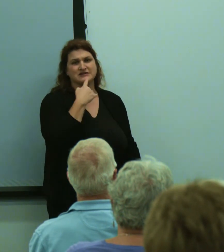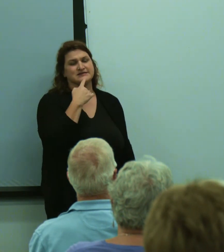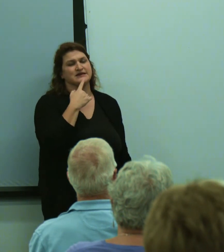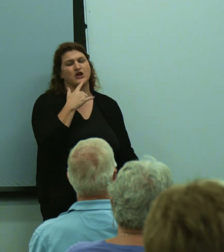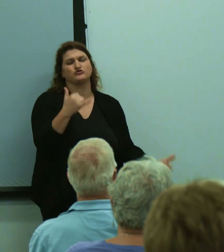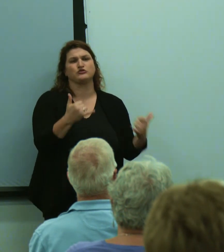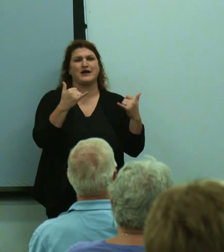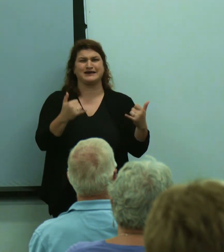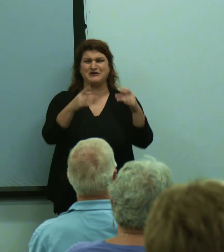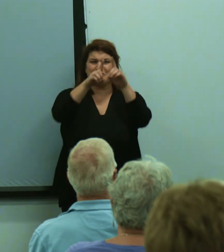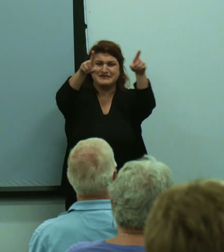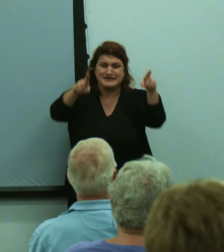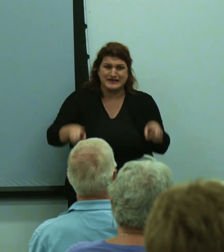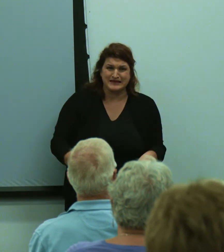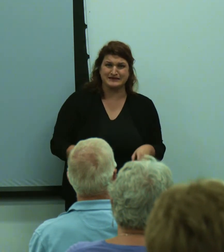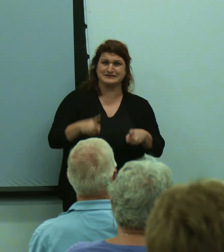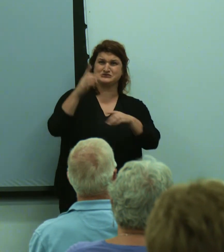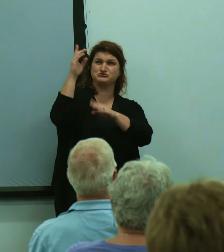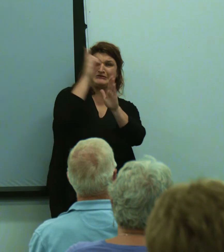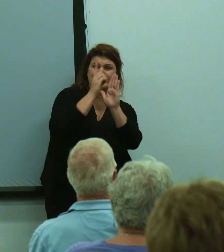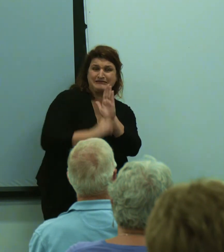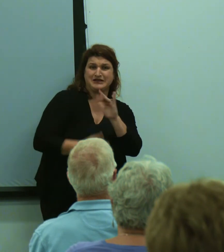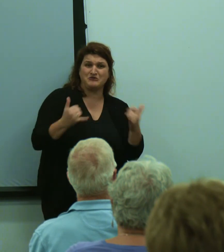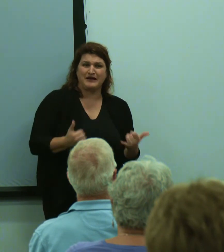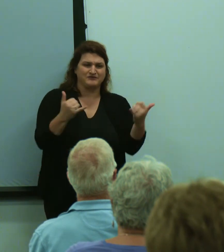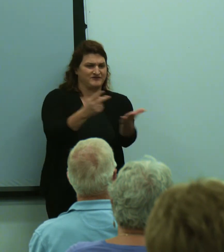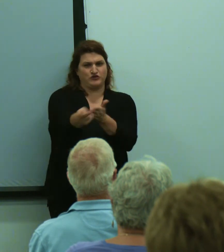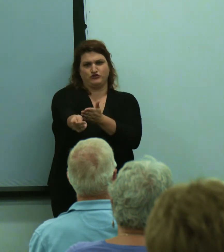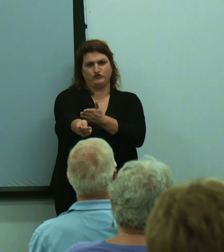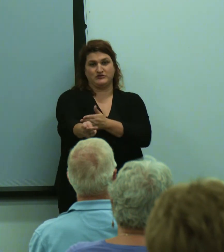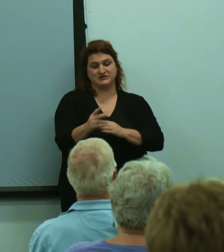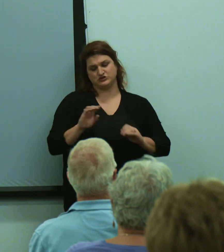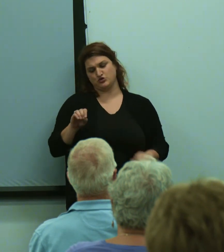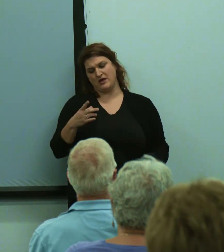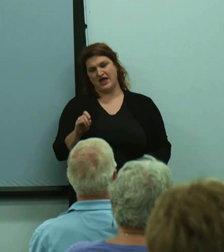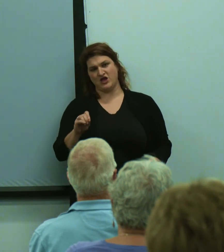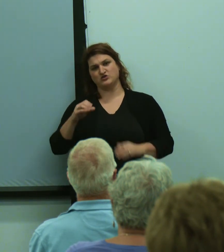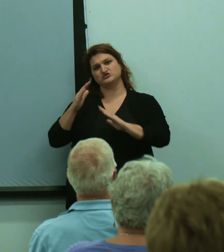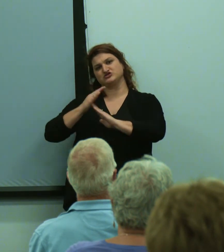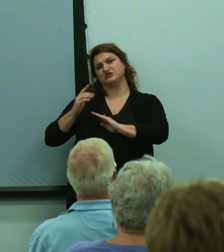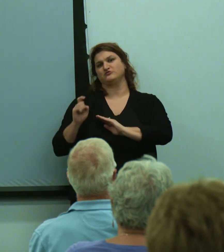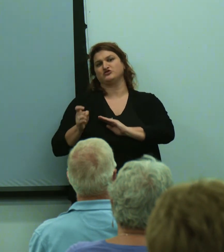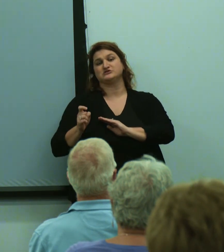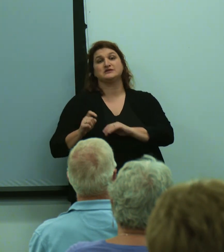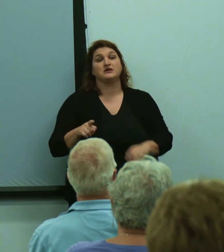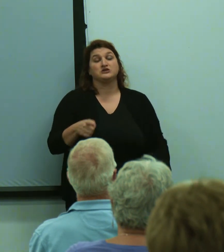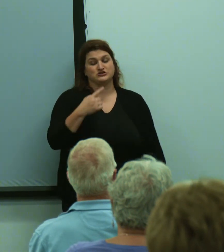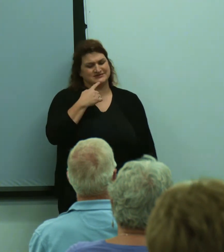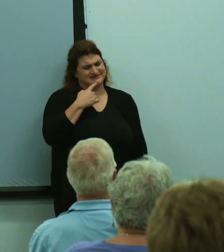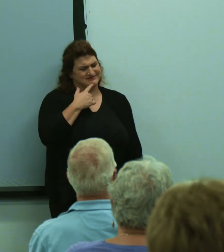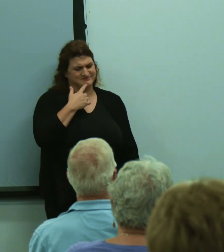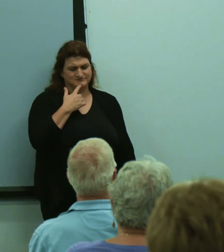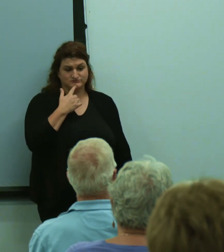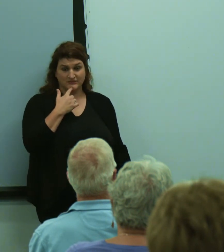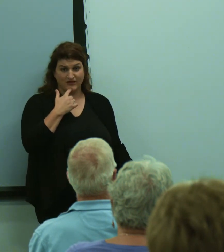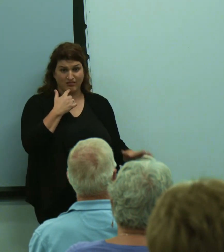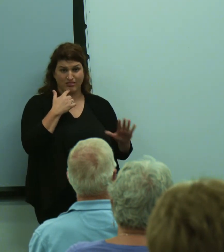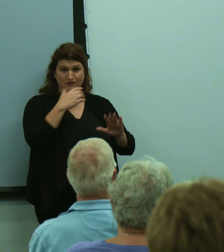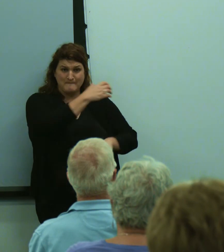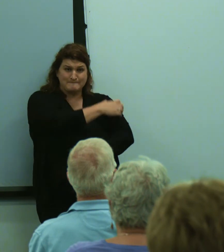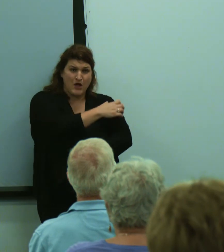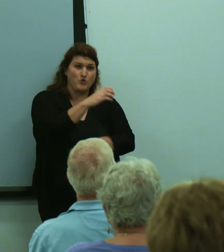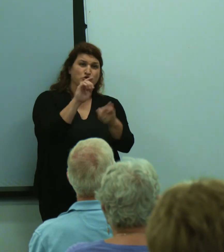redistricting process in Ohio is a failure. This is Ohio's Chief Justice. She said that the power to again amend the